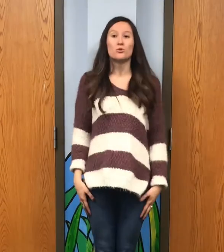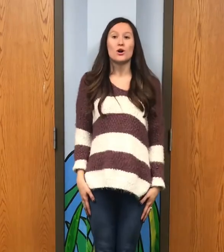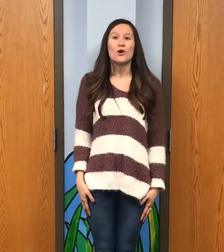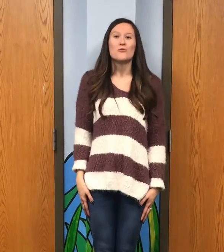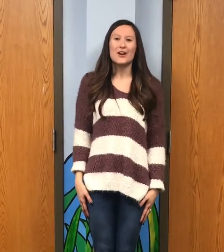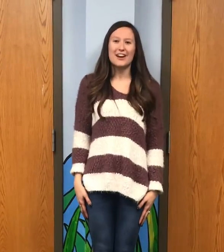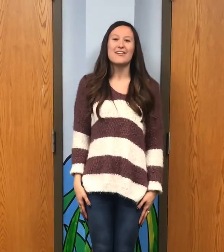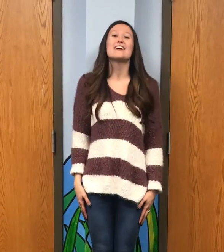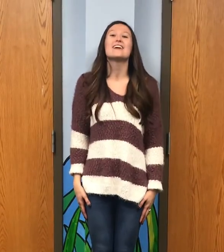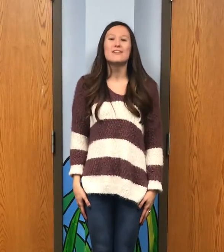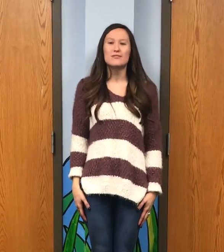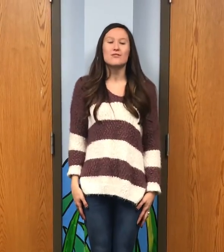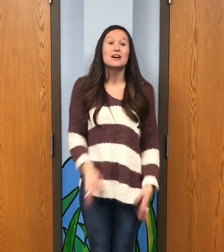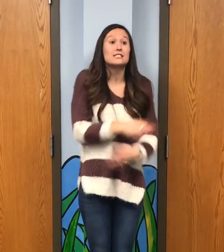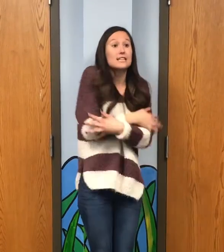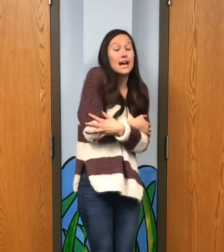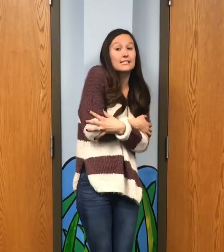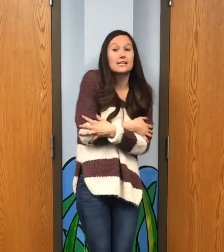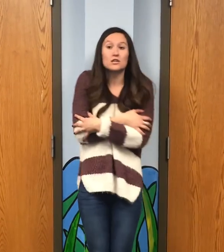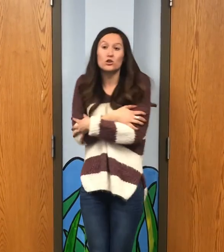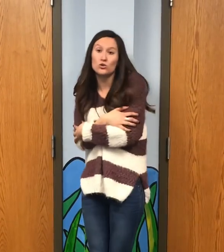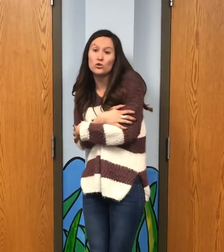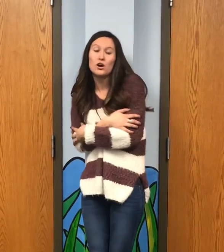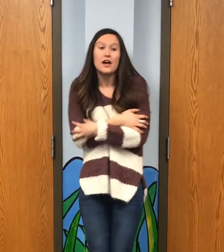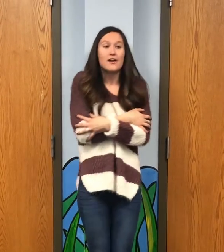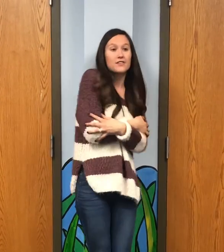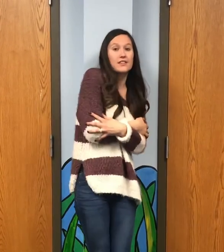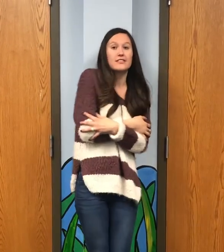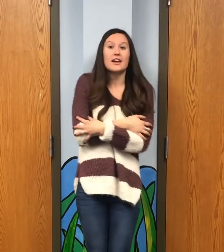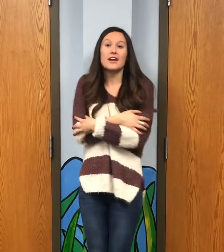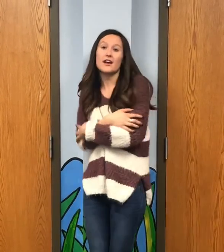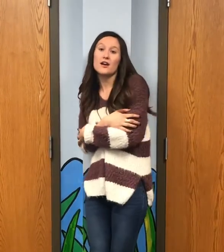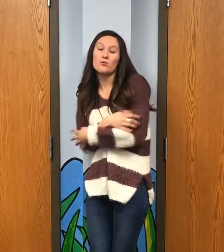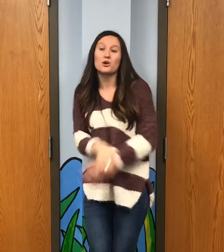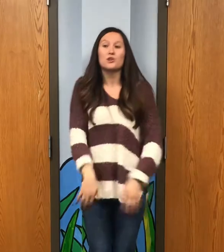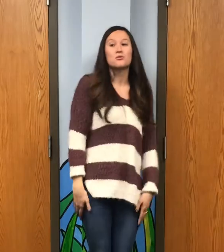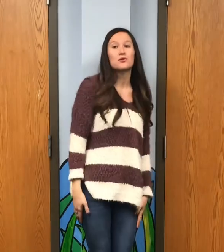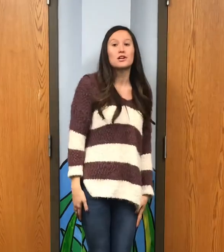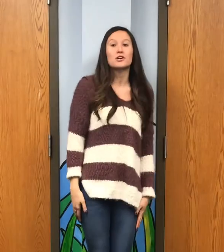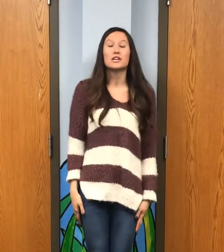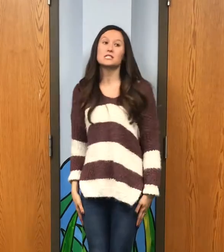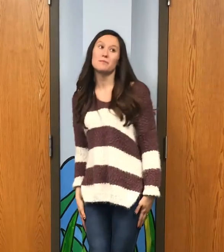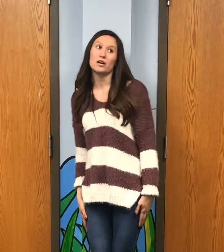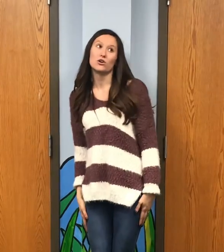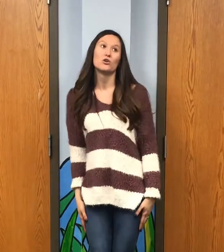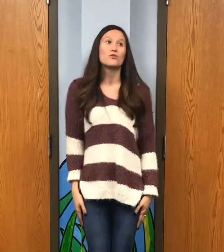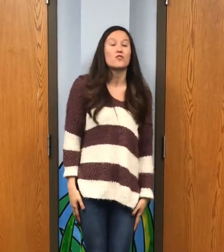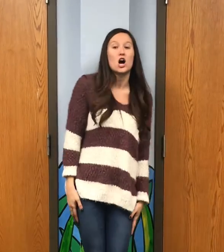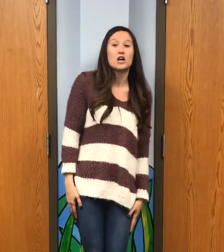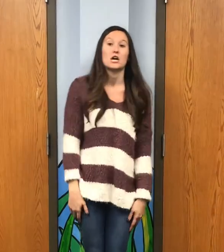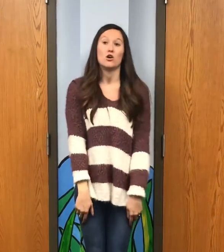Where it was nice and cool Then there were three green speckled frogs